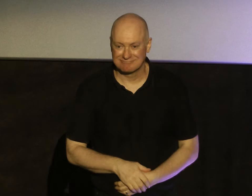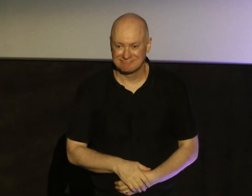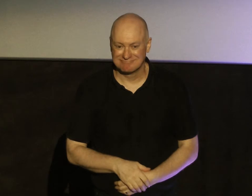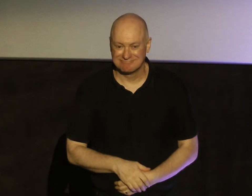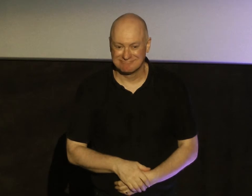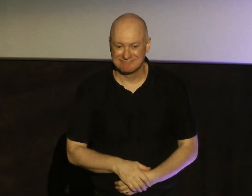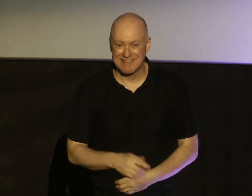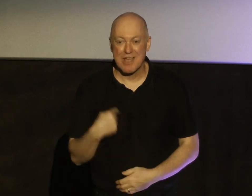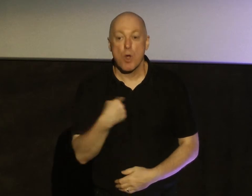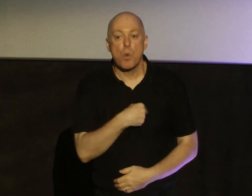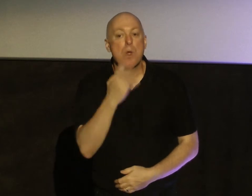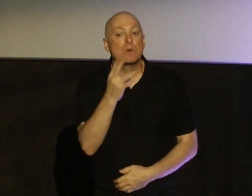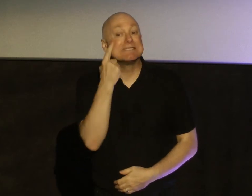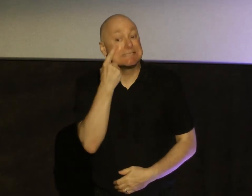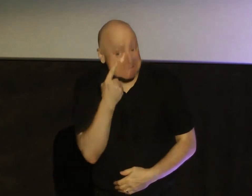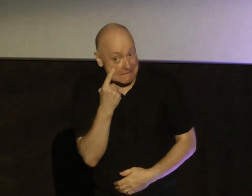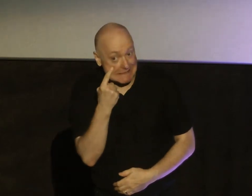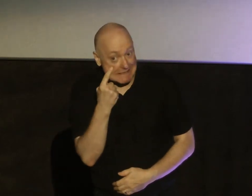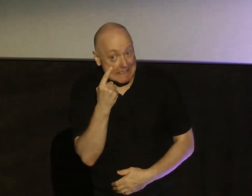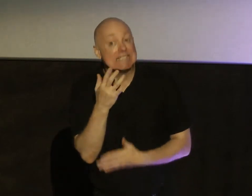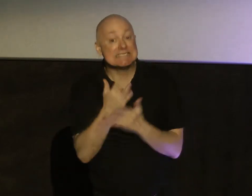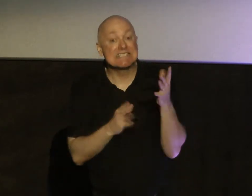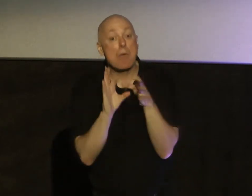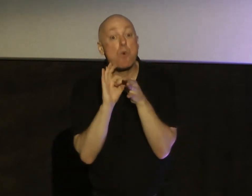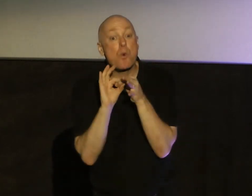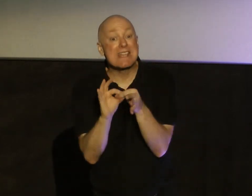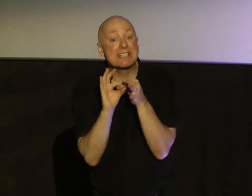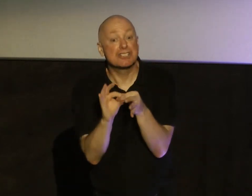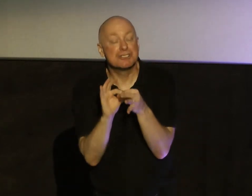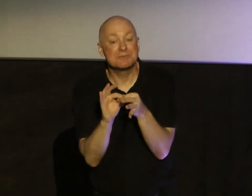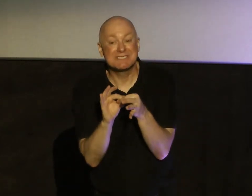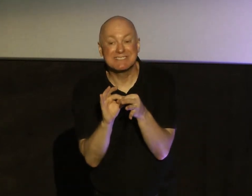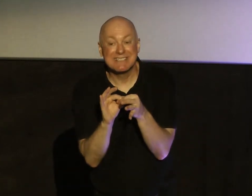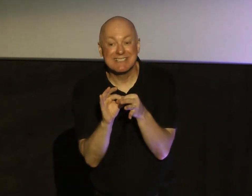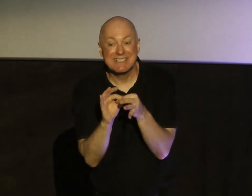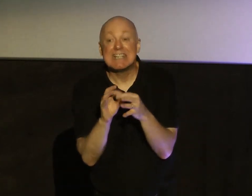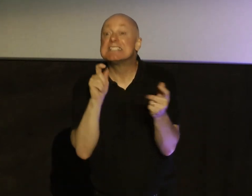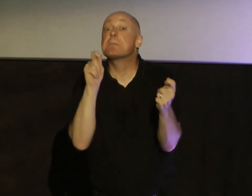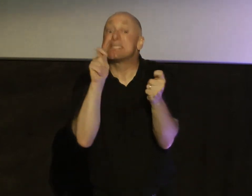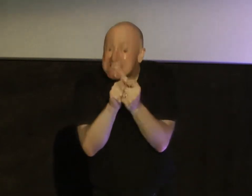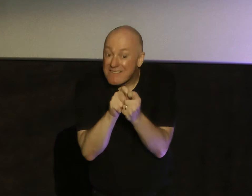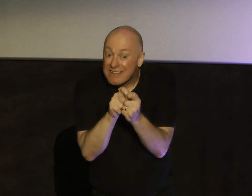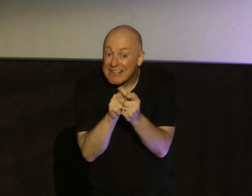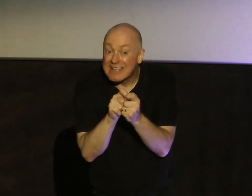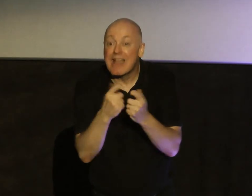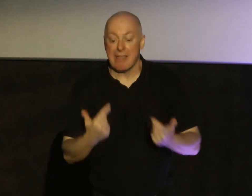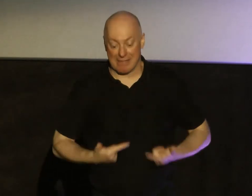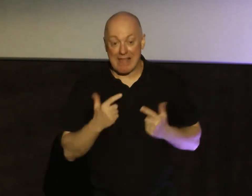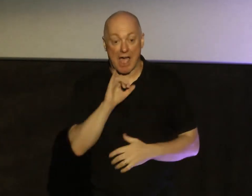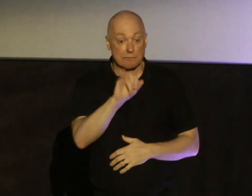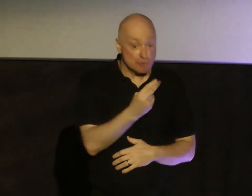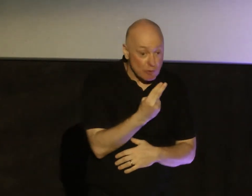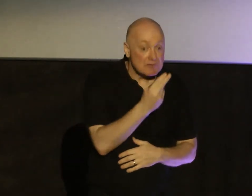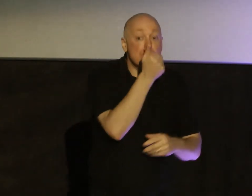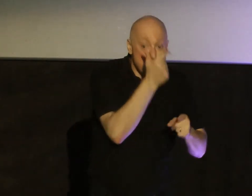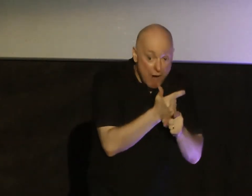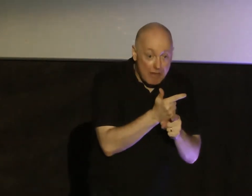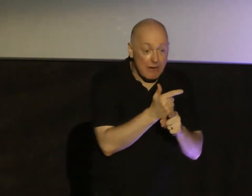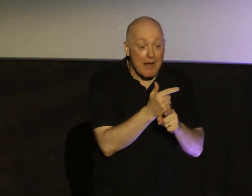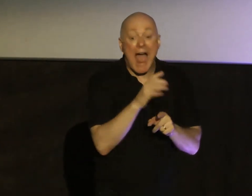get a glimpse of some relationships, specifically the lives of Joseph's brothers, Jacob, and how that